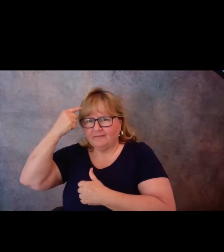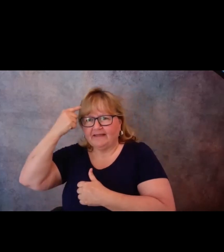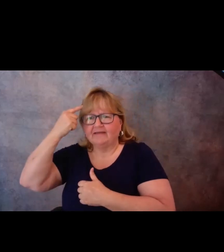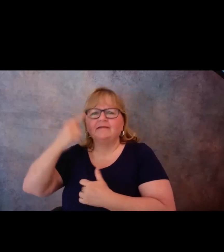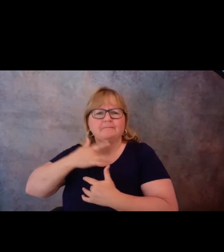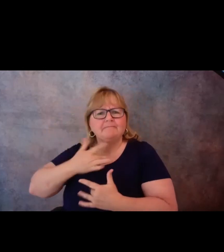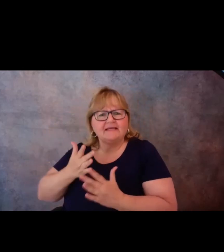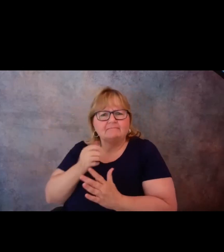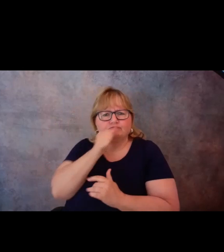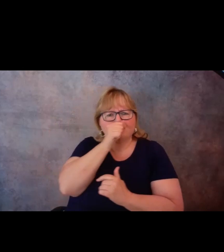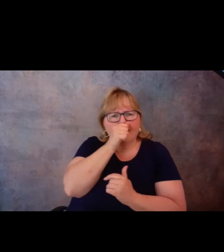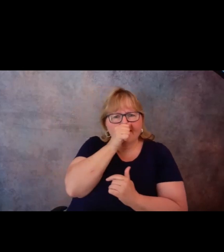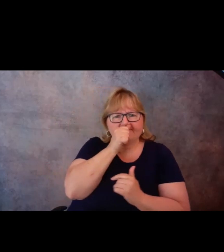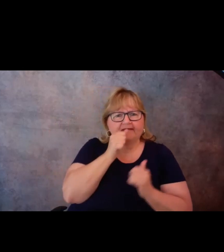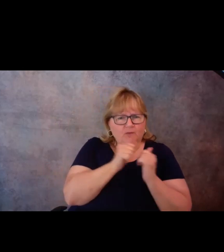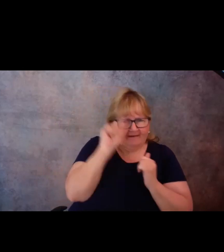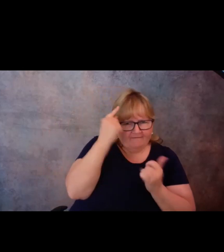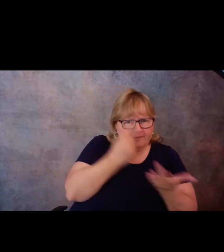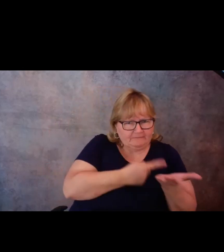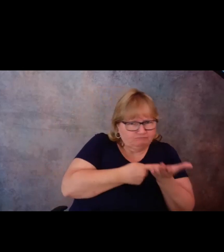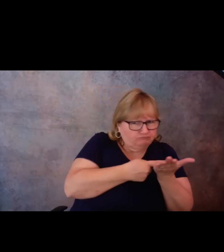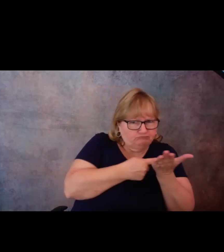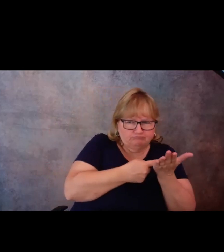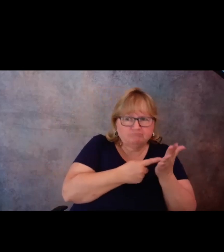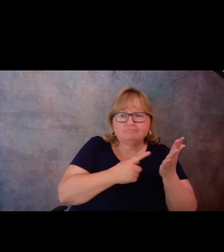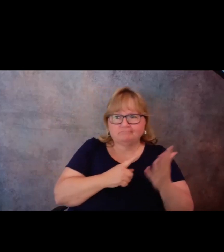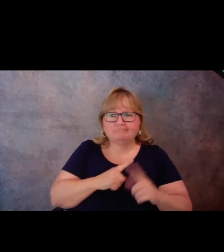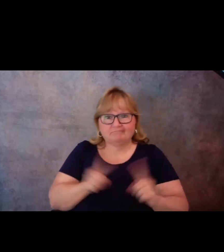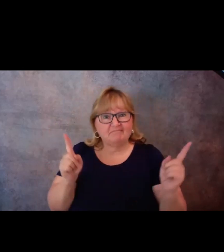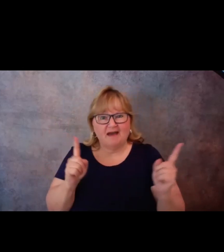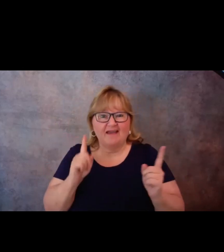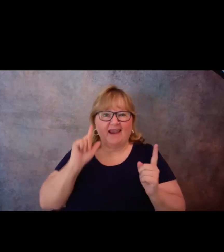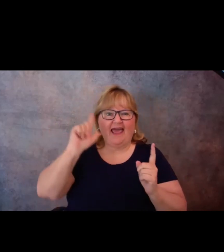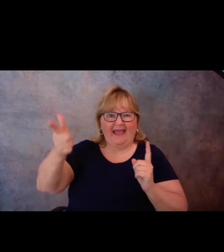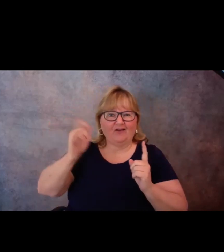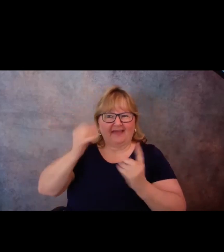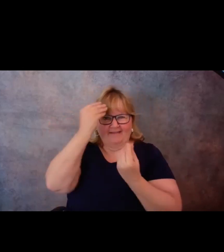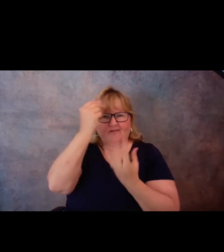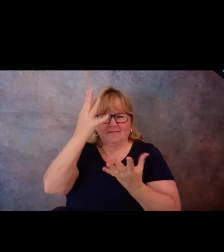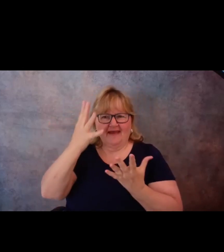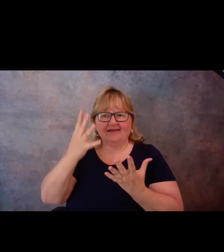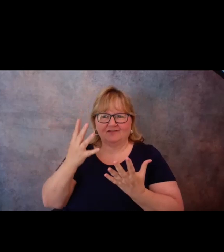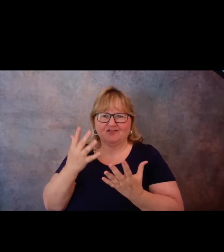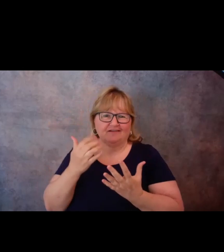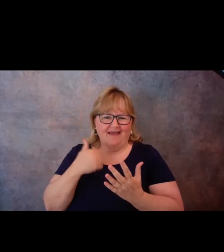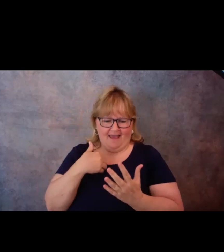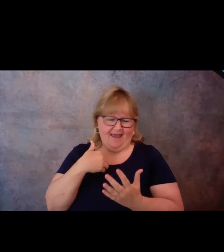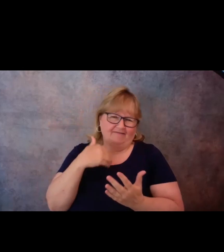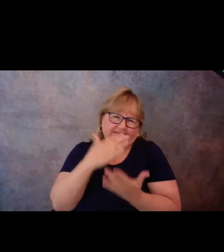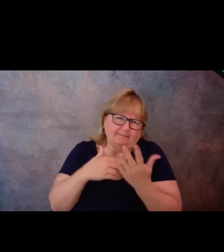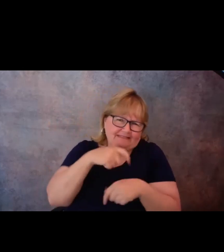doors, but eventually the correspondence goes public after a set period of